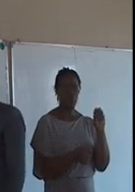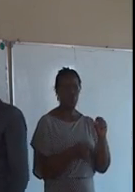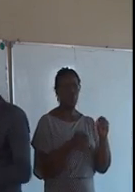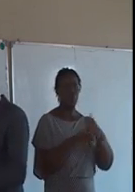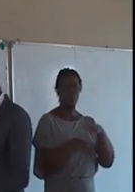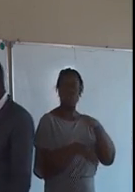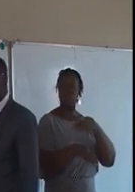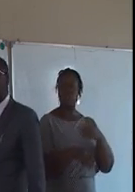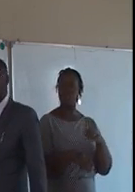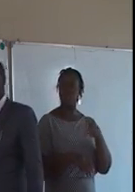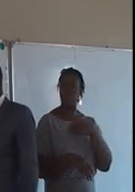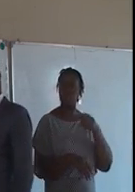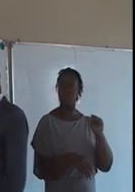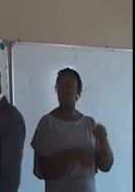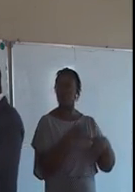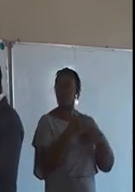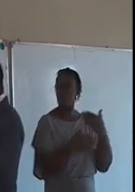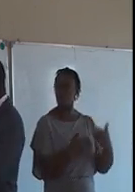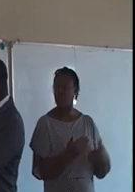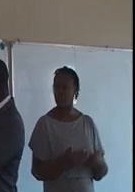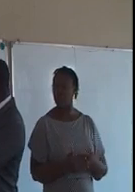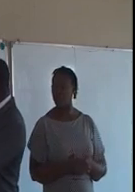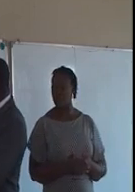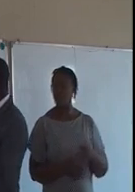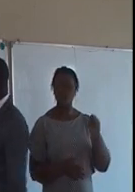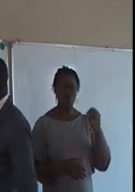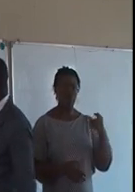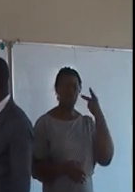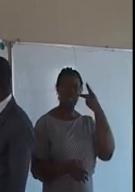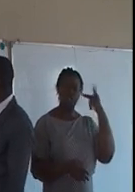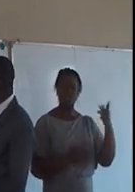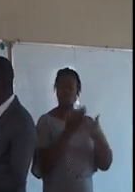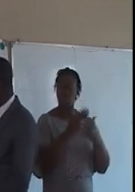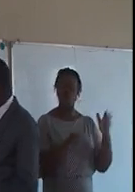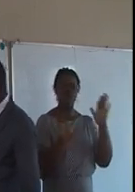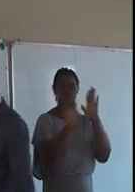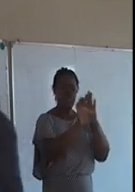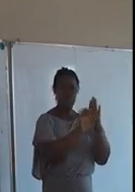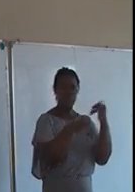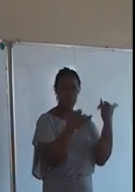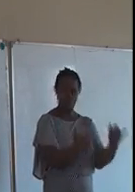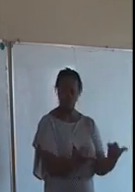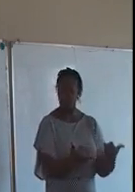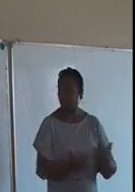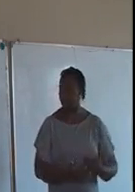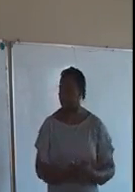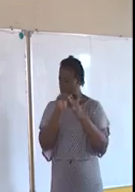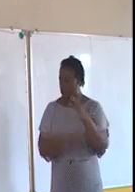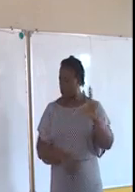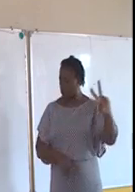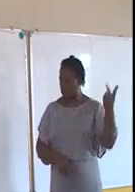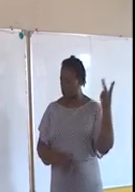forth. So let's determine some of this sequence on the board.